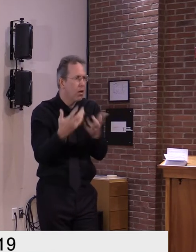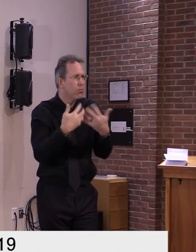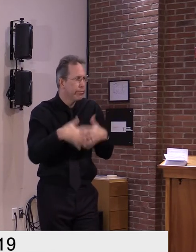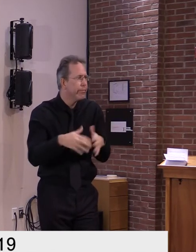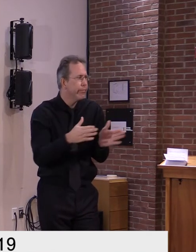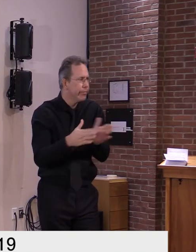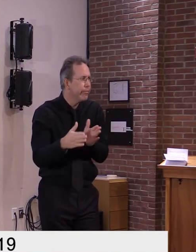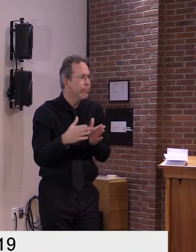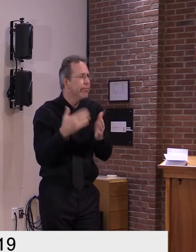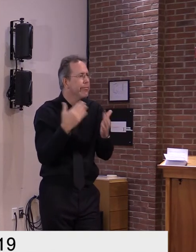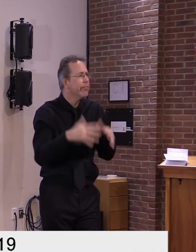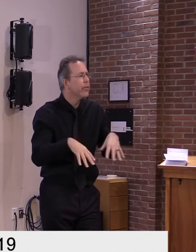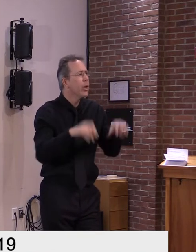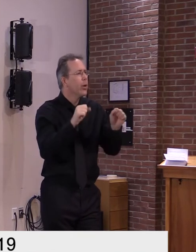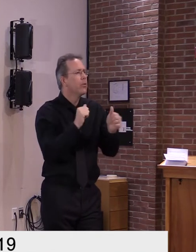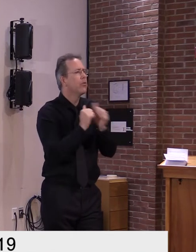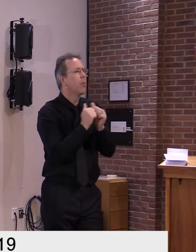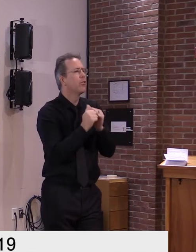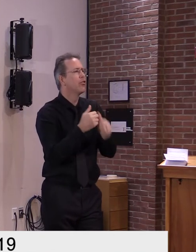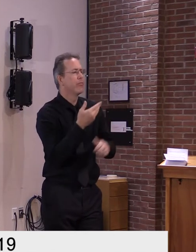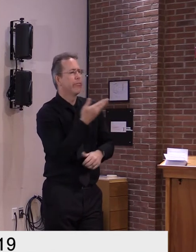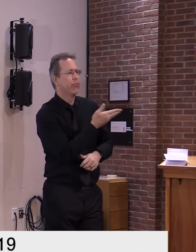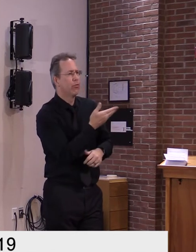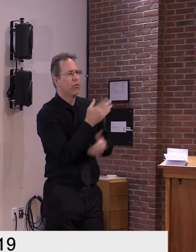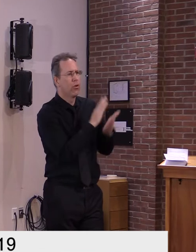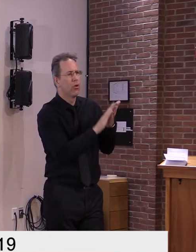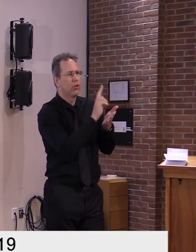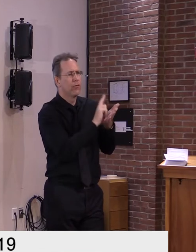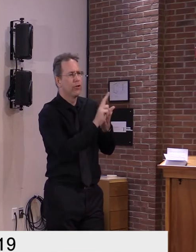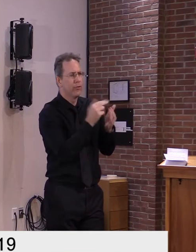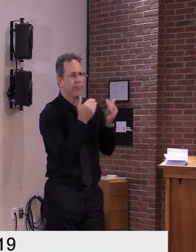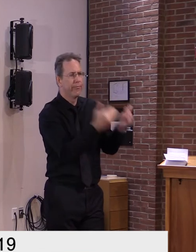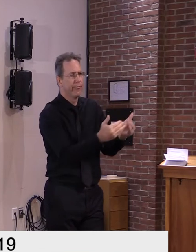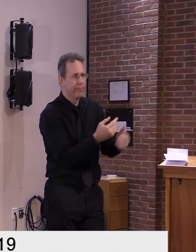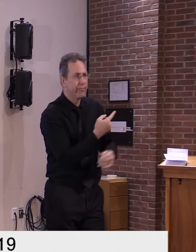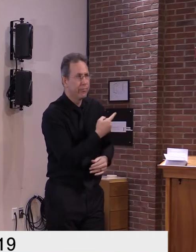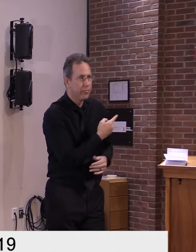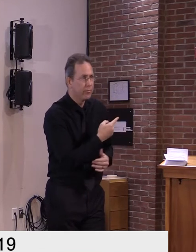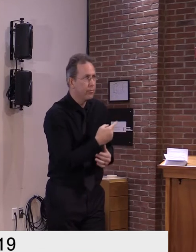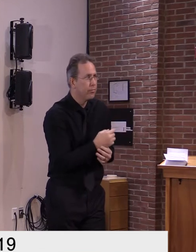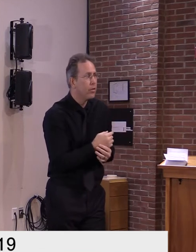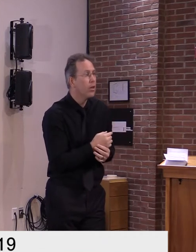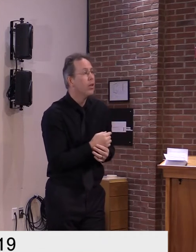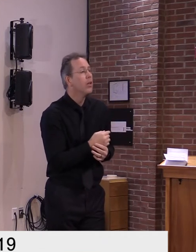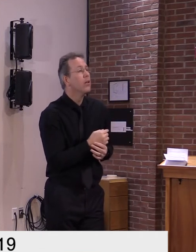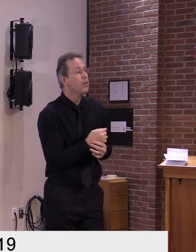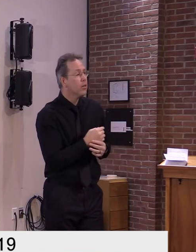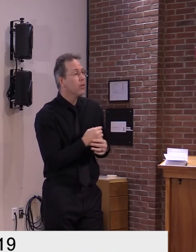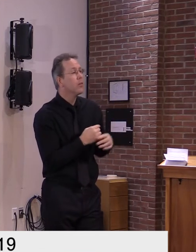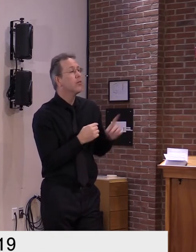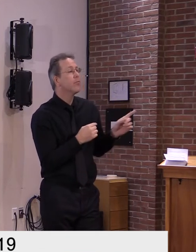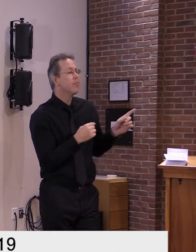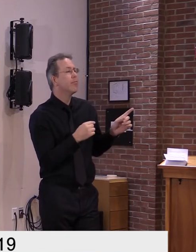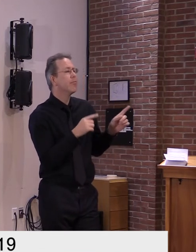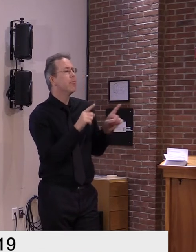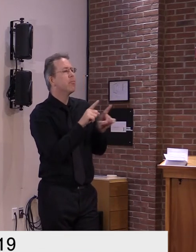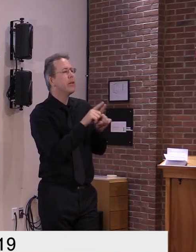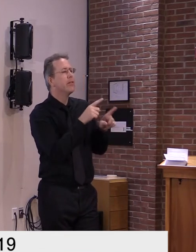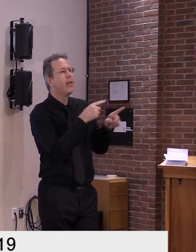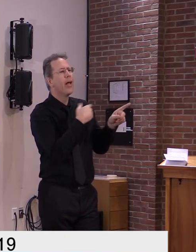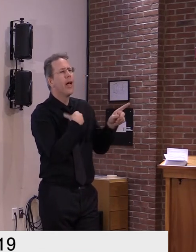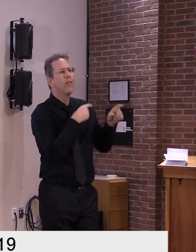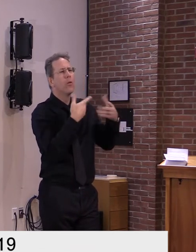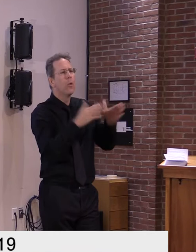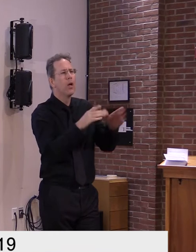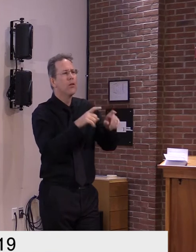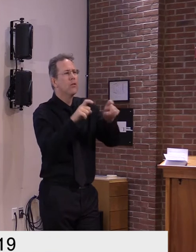the ability to, and when they have the ability to test far more frequently than we do with, say,